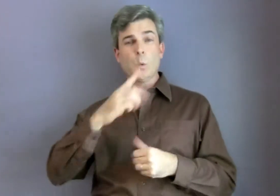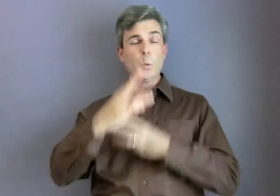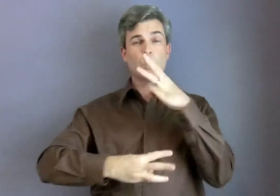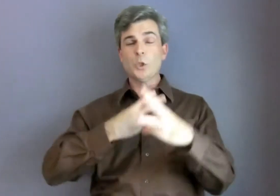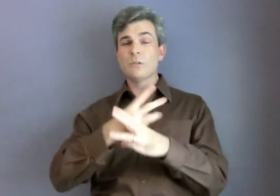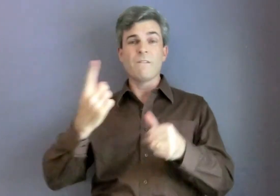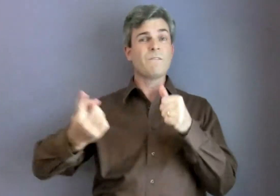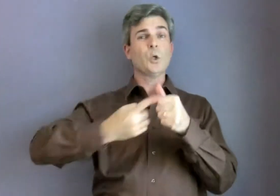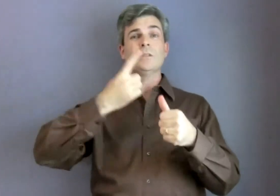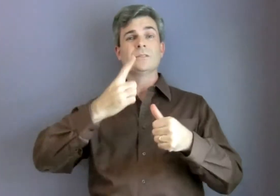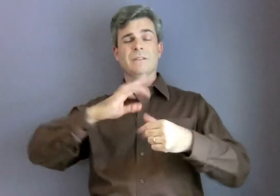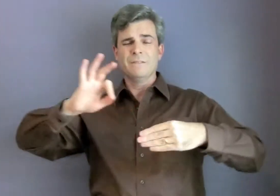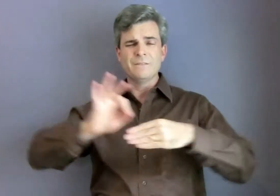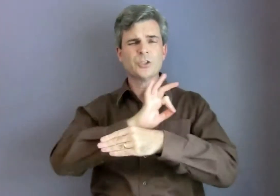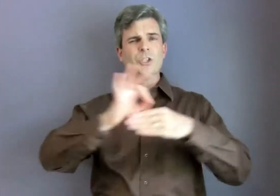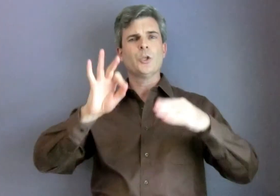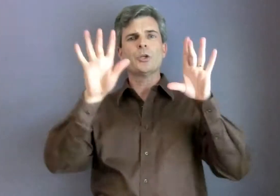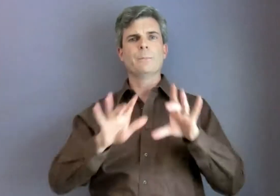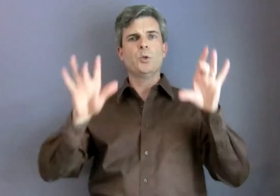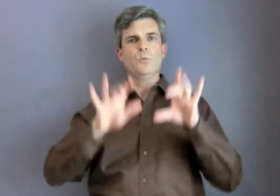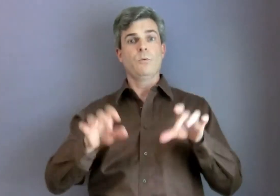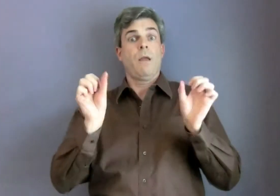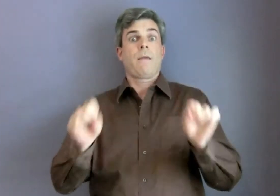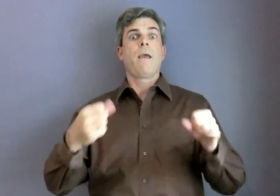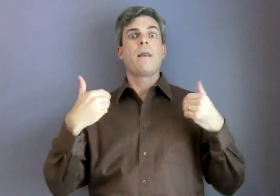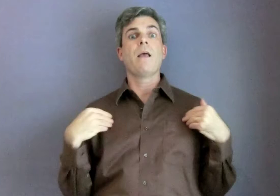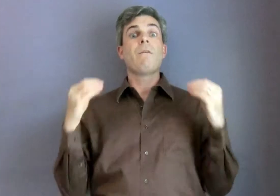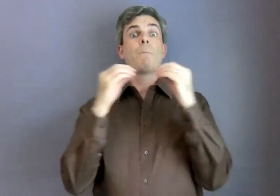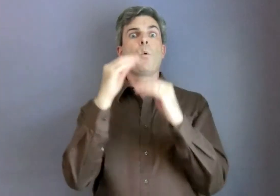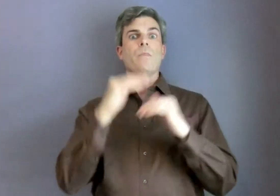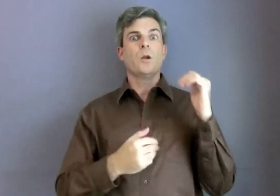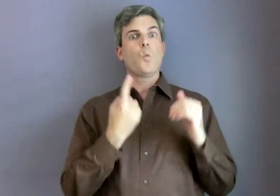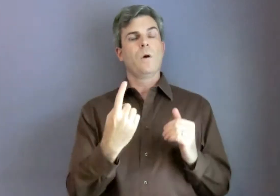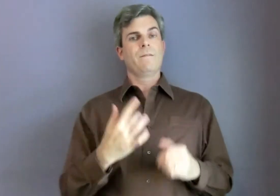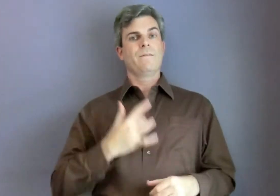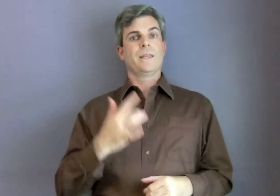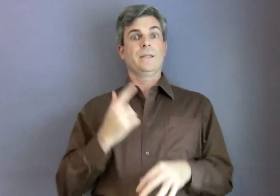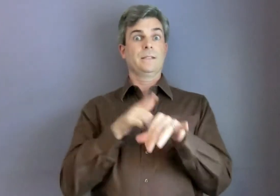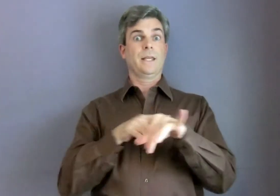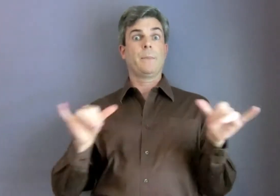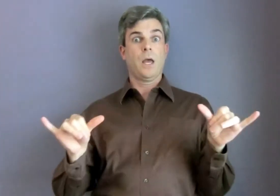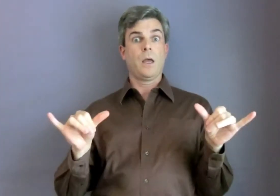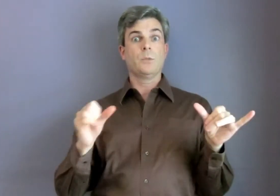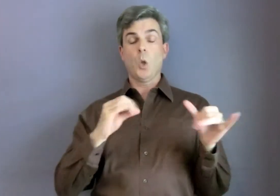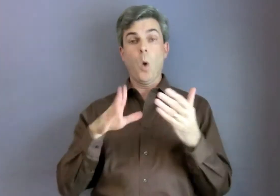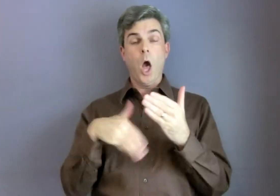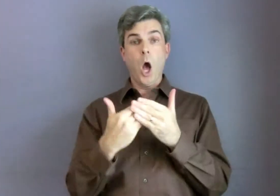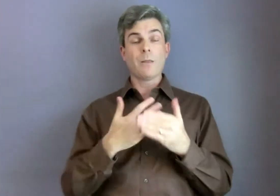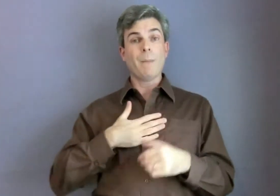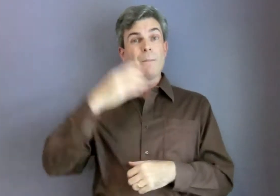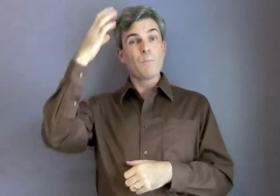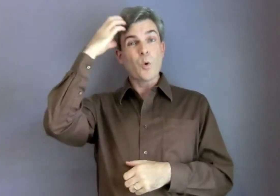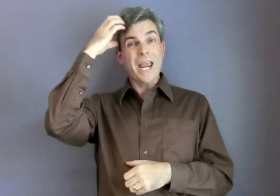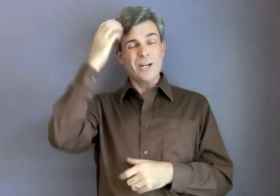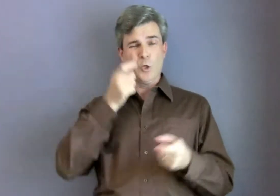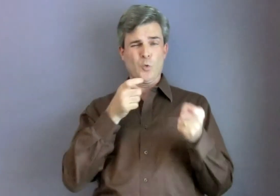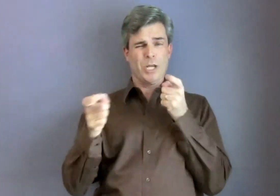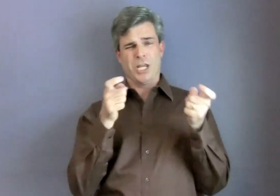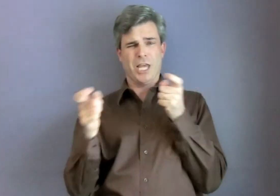can occupy multiple states at the same time. And with all the internal regulators of my brain damaged, I felt everything